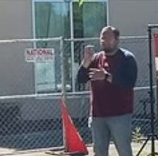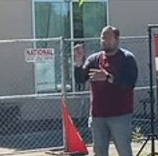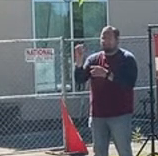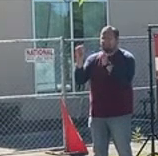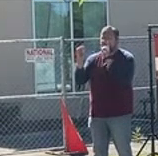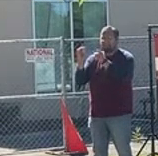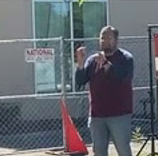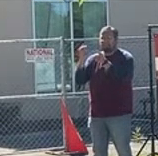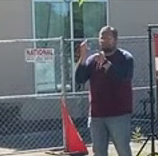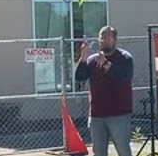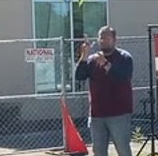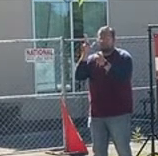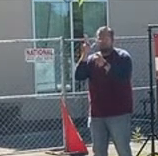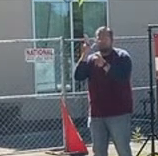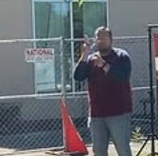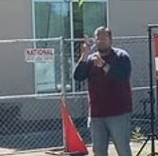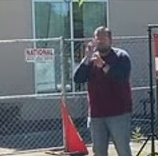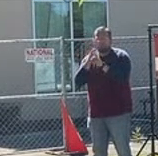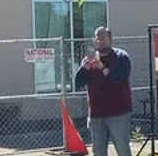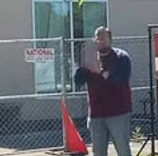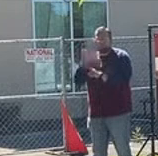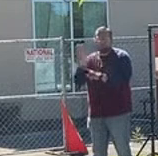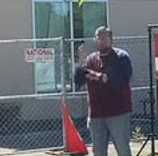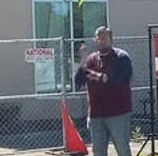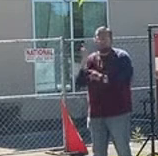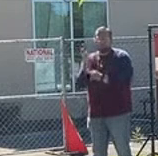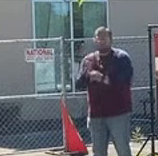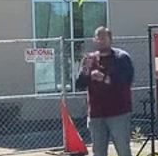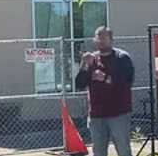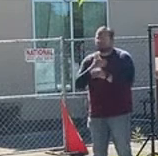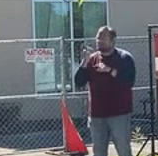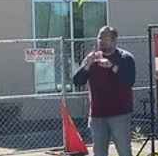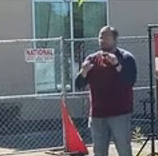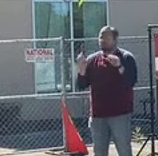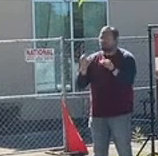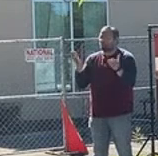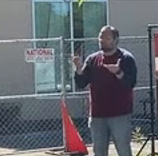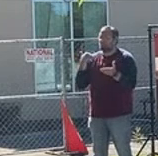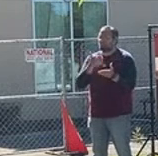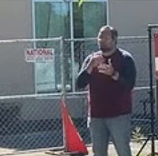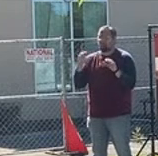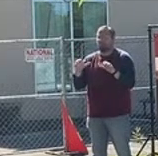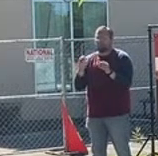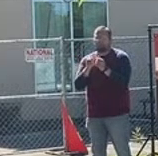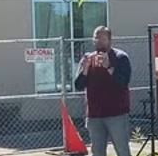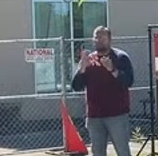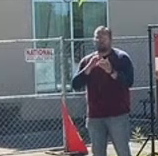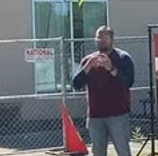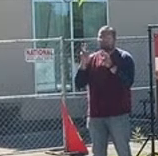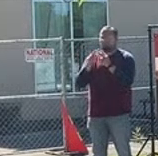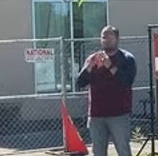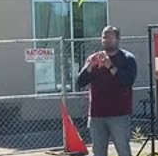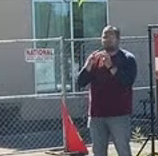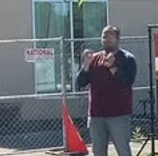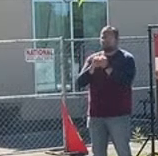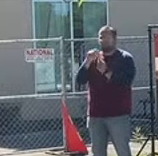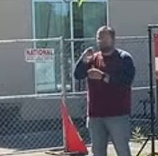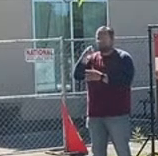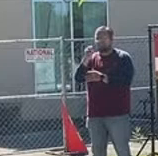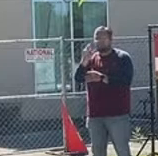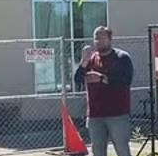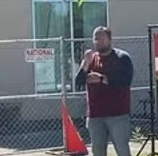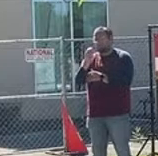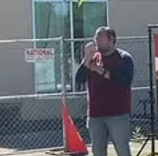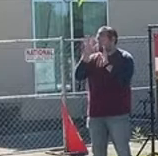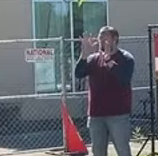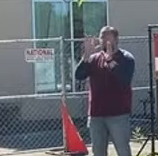you're going to hear from Lee in just a little bit here. We could not do what we do without our partnership, and Pence has been just an